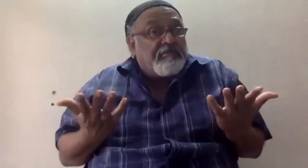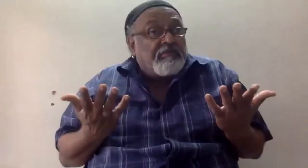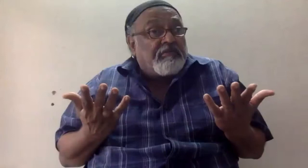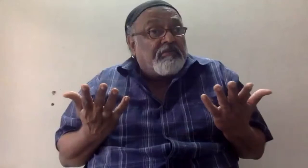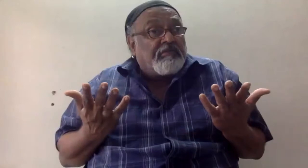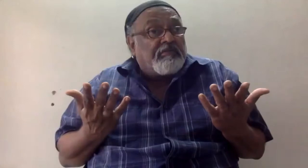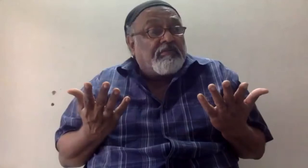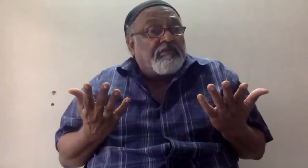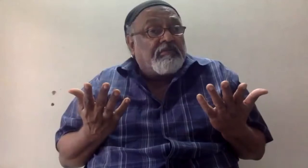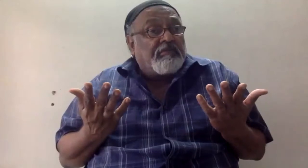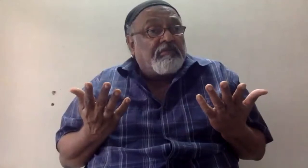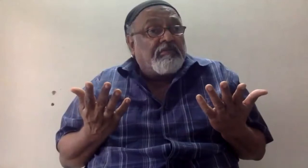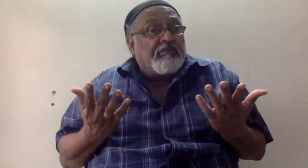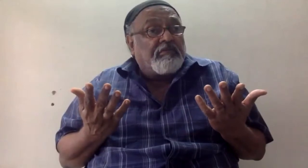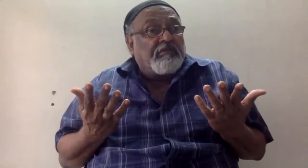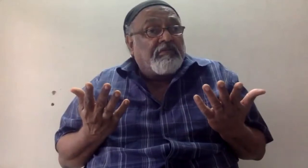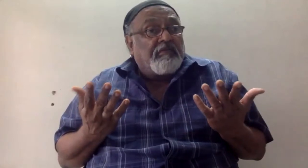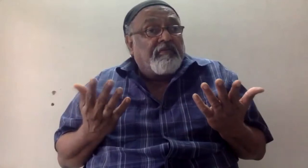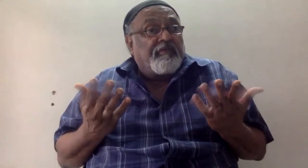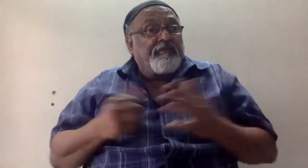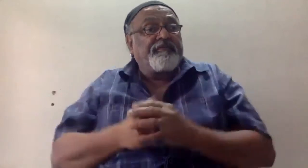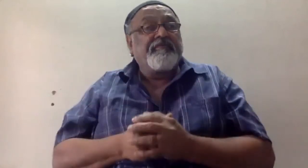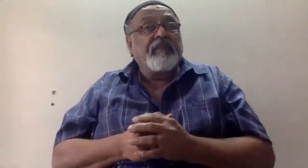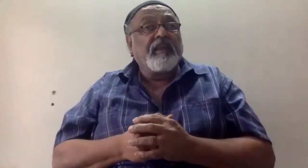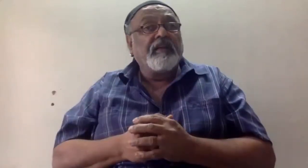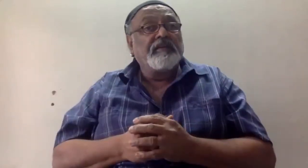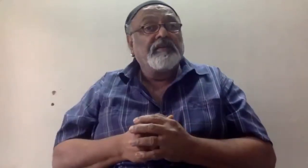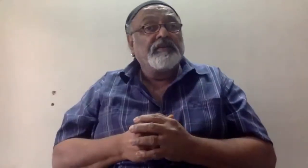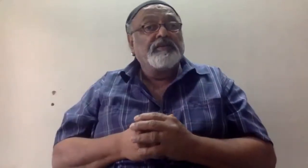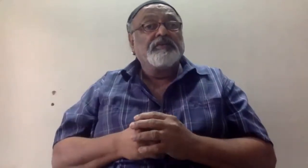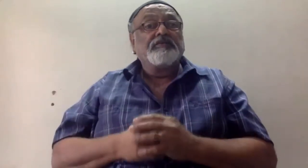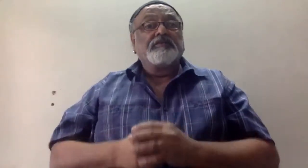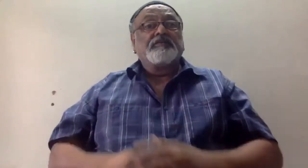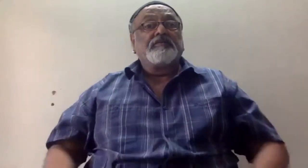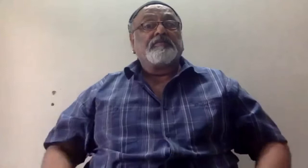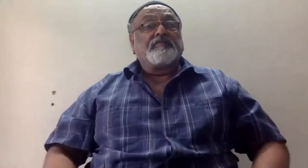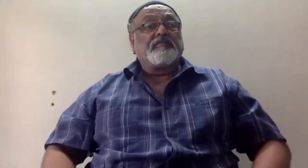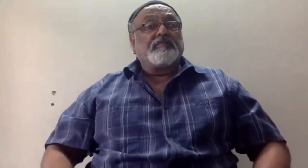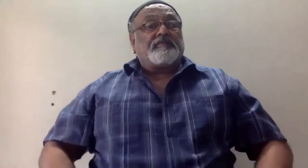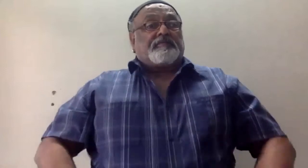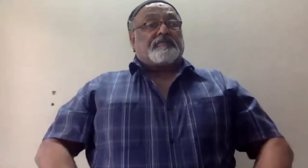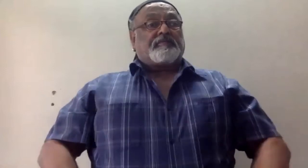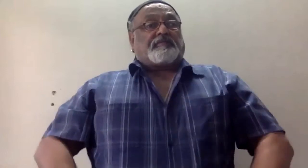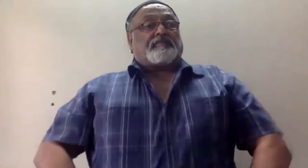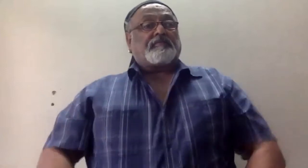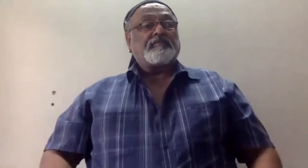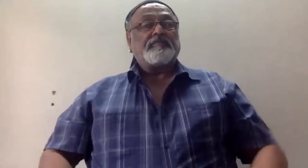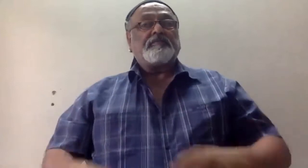So are there barriers or is there facilitation? Important area. Then persons with disabilities